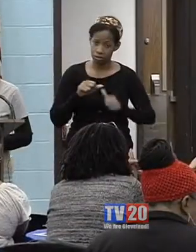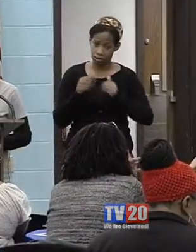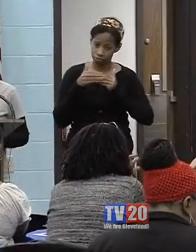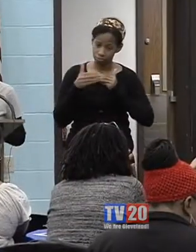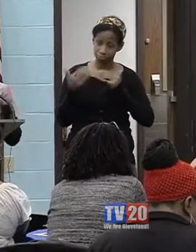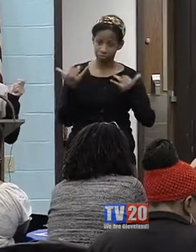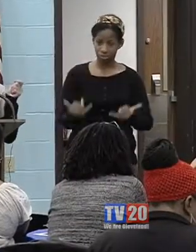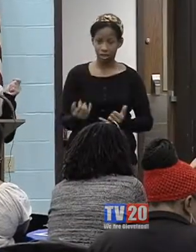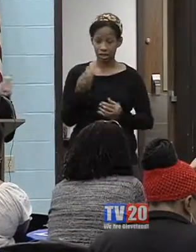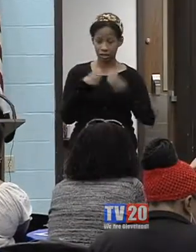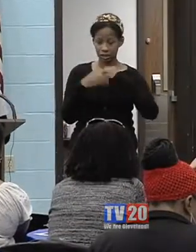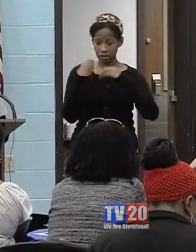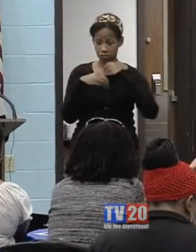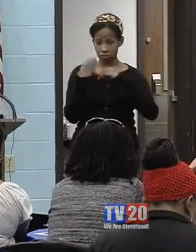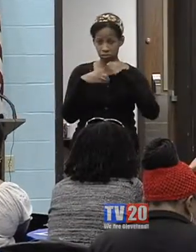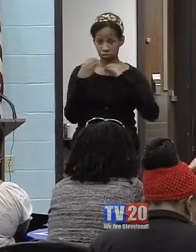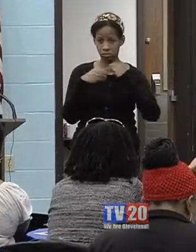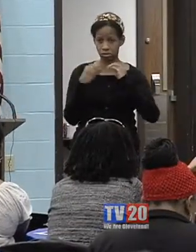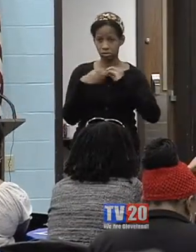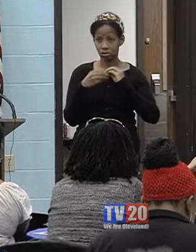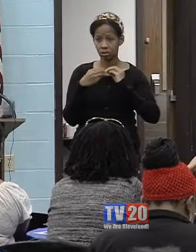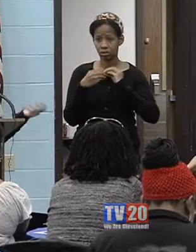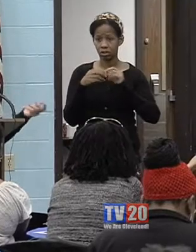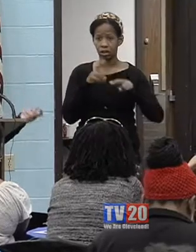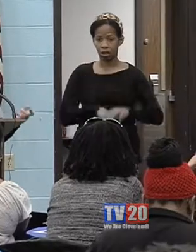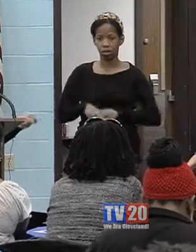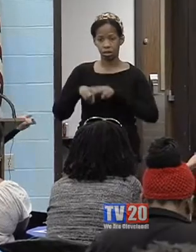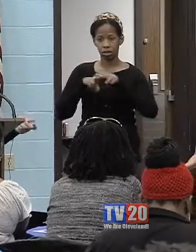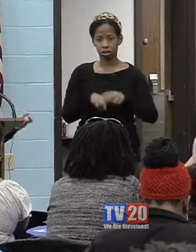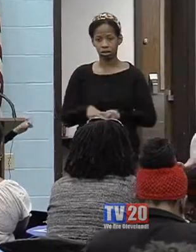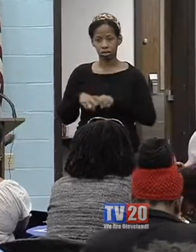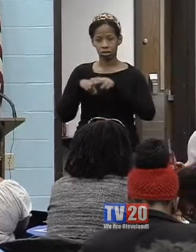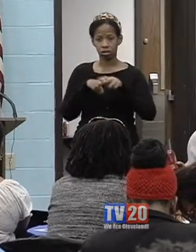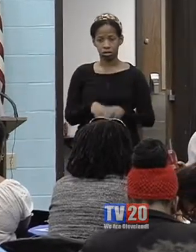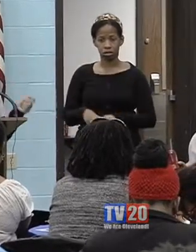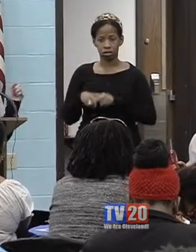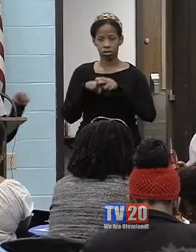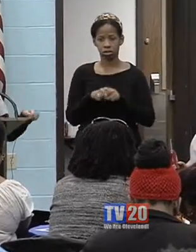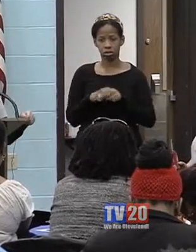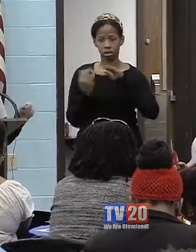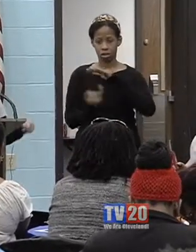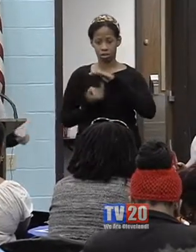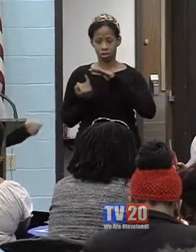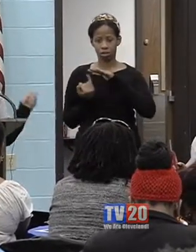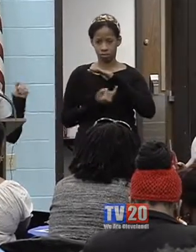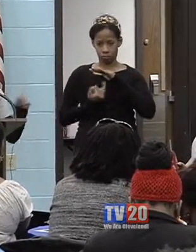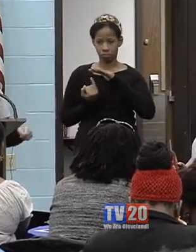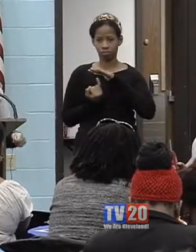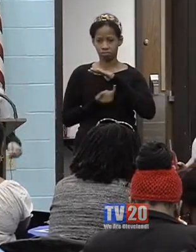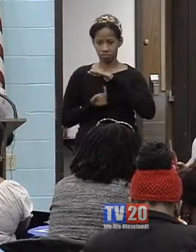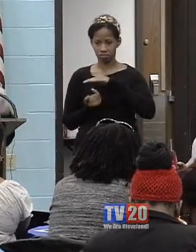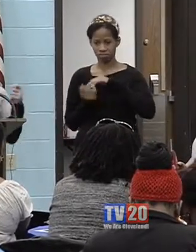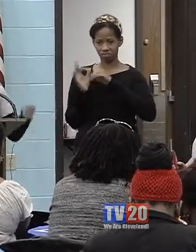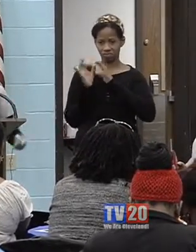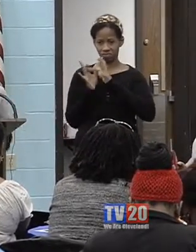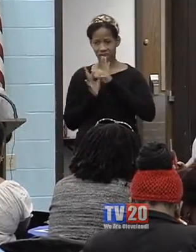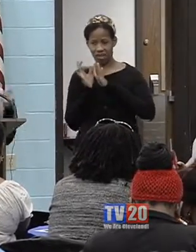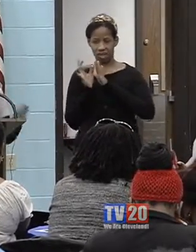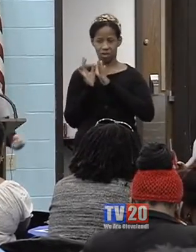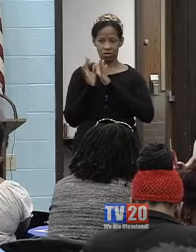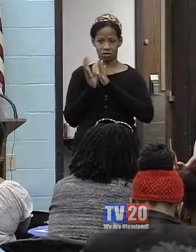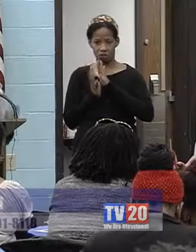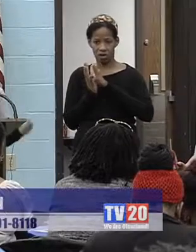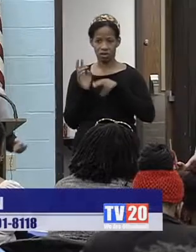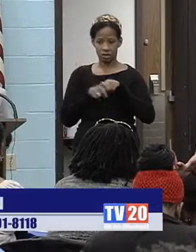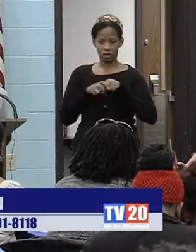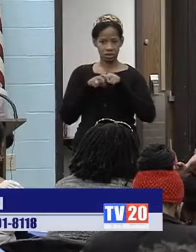Sedentary. If you're too sedentary, you're sitting in place, if you can just move your toe. You need to